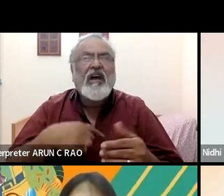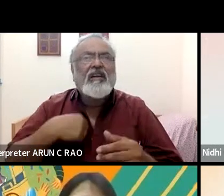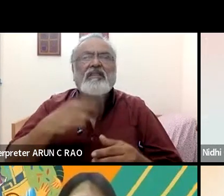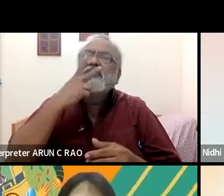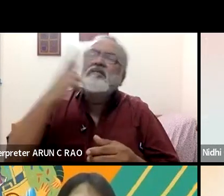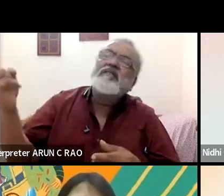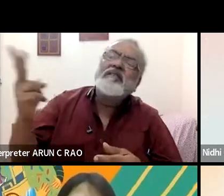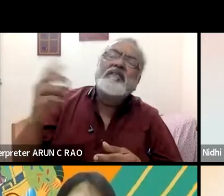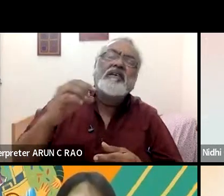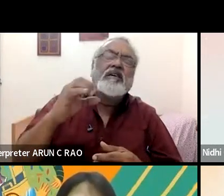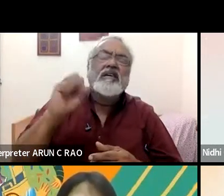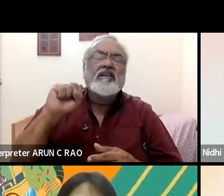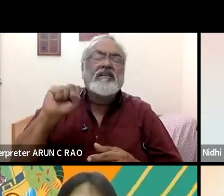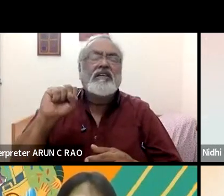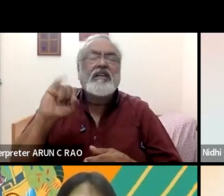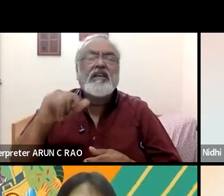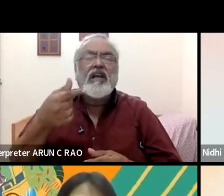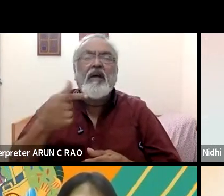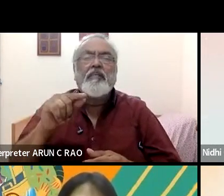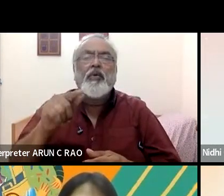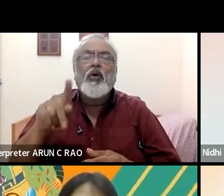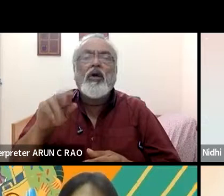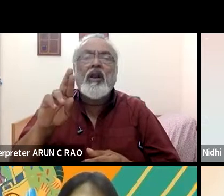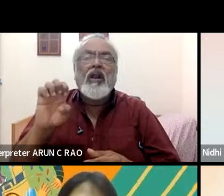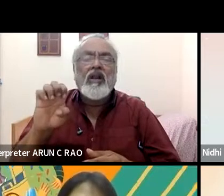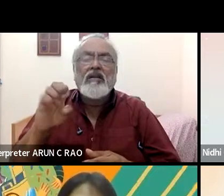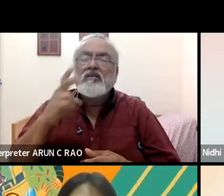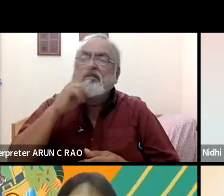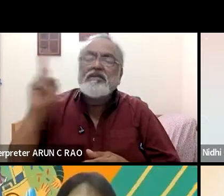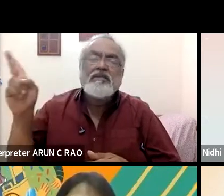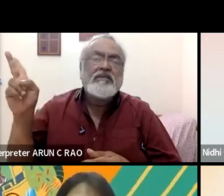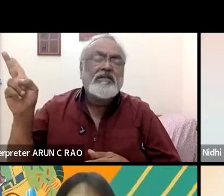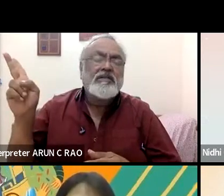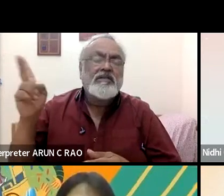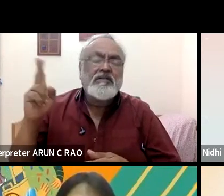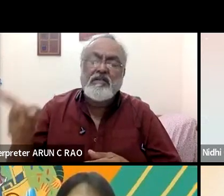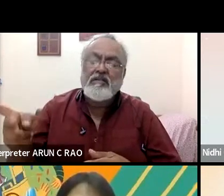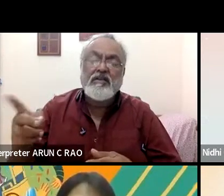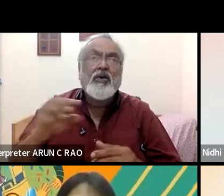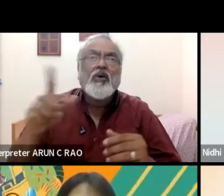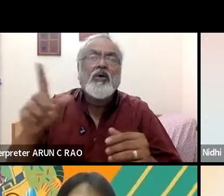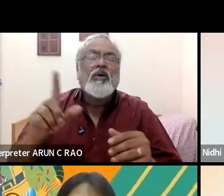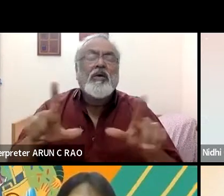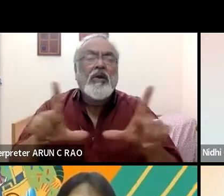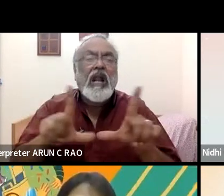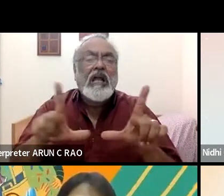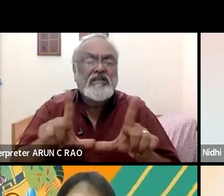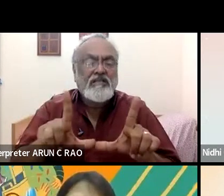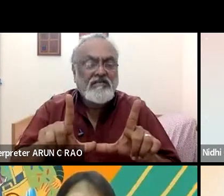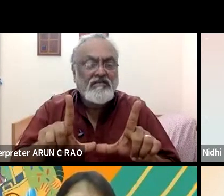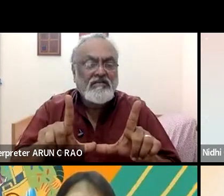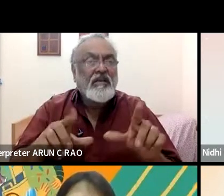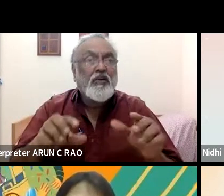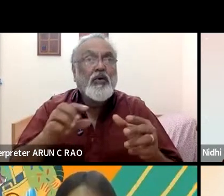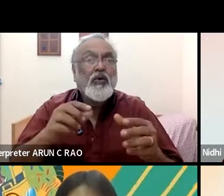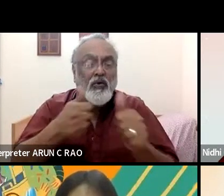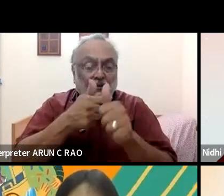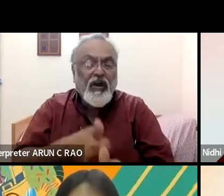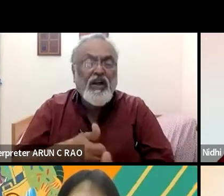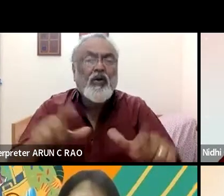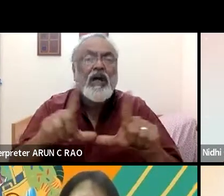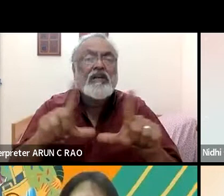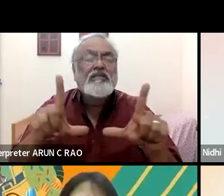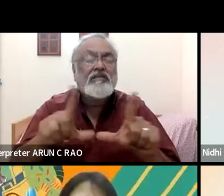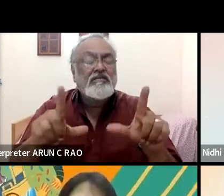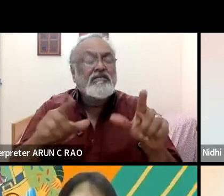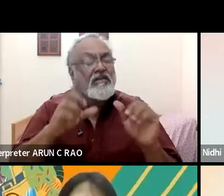it's part of the standard. You know, you don't get your license, you get punished, etc., etc. You know, whatever works in that system. So